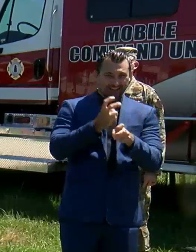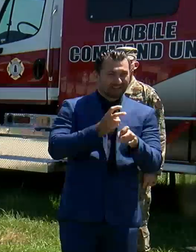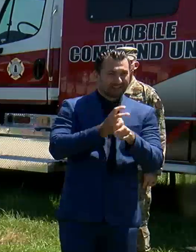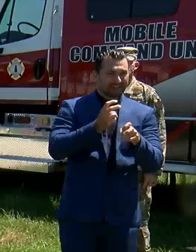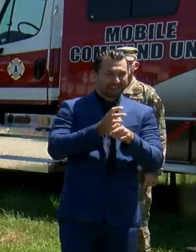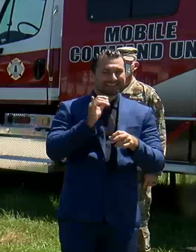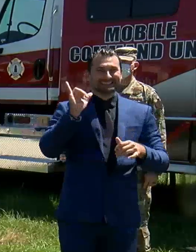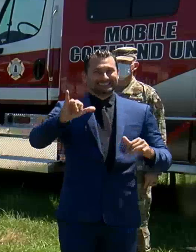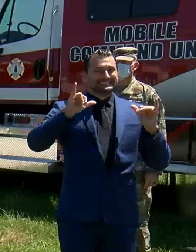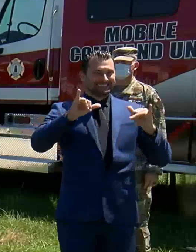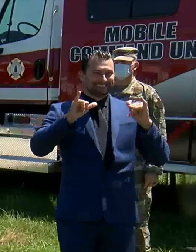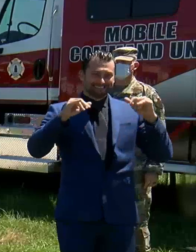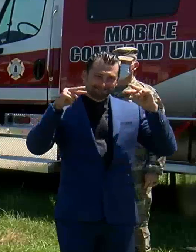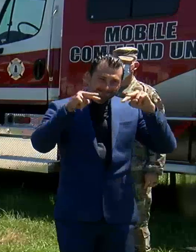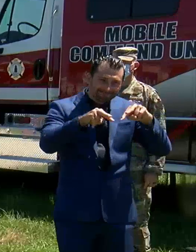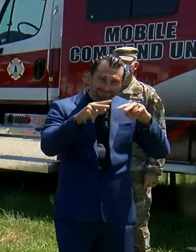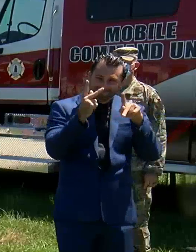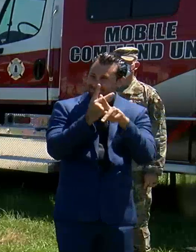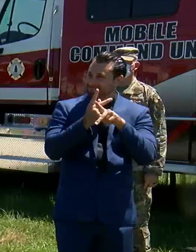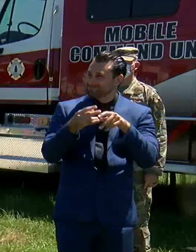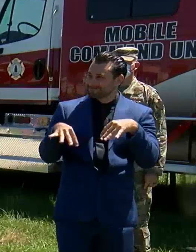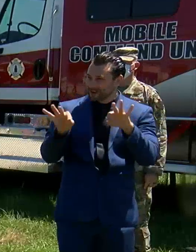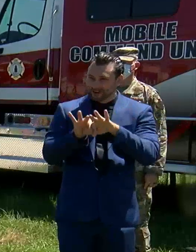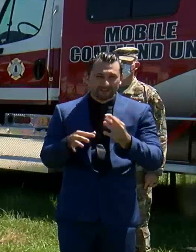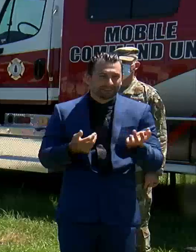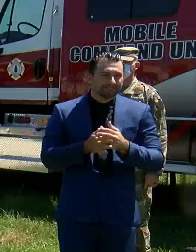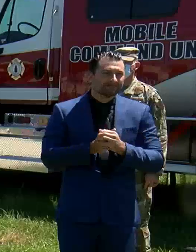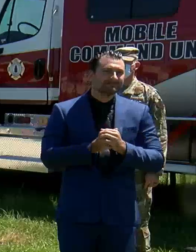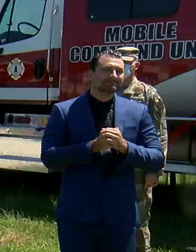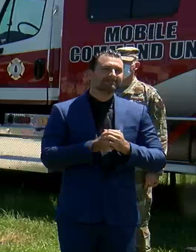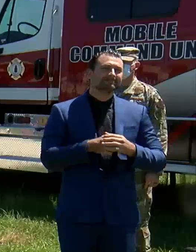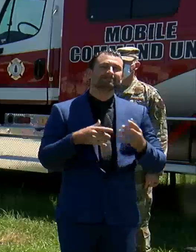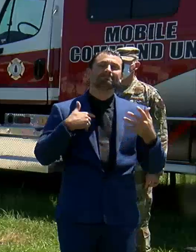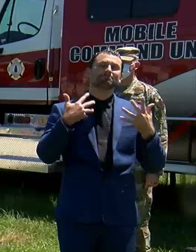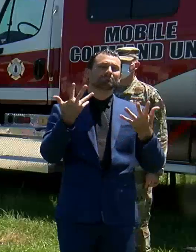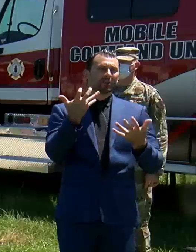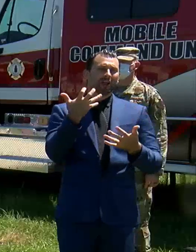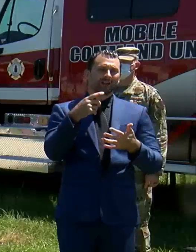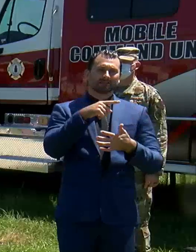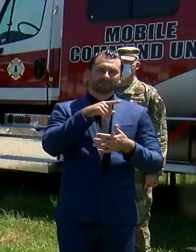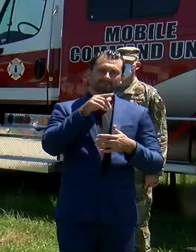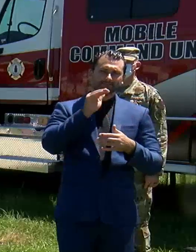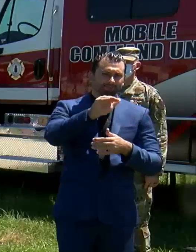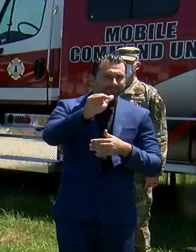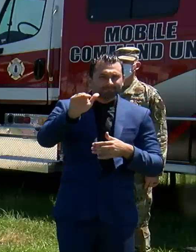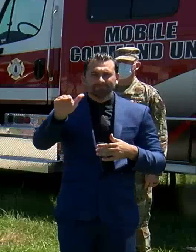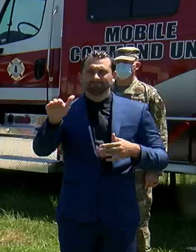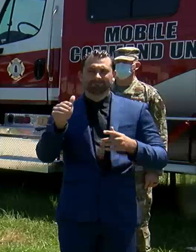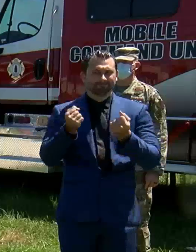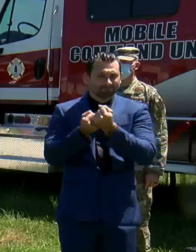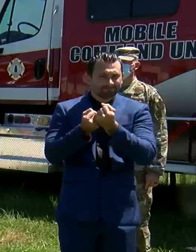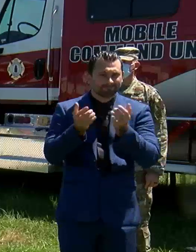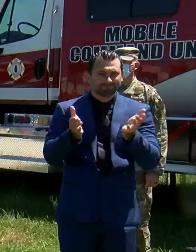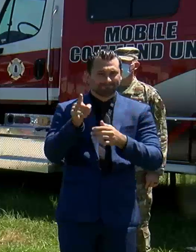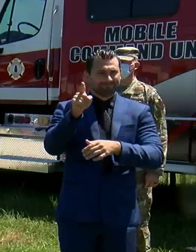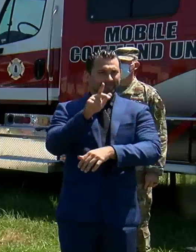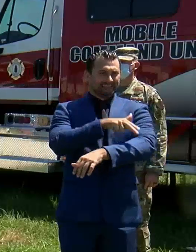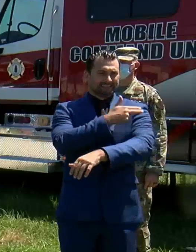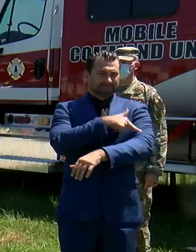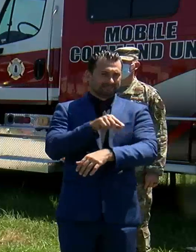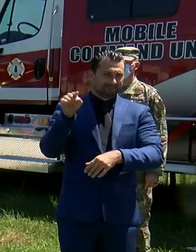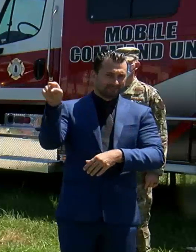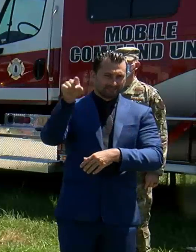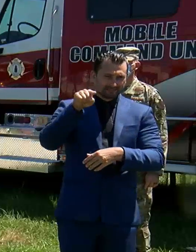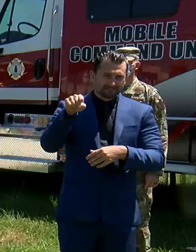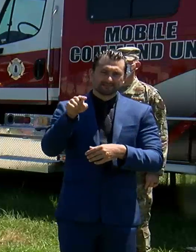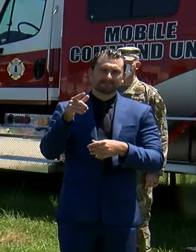incentivize hospitals to want to continue doing this. If you look, you actually get, if you keep them in a long-term care